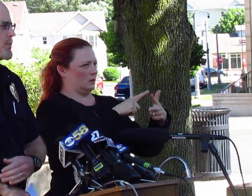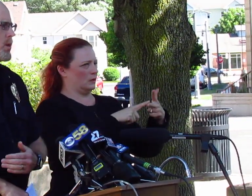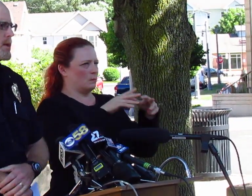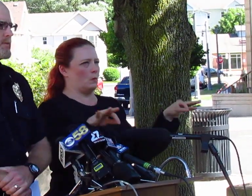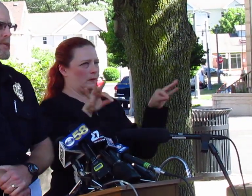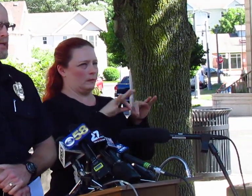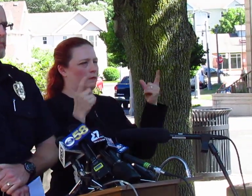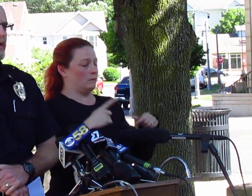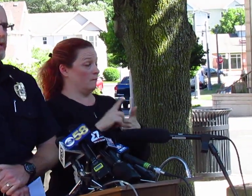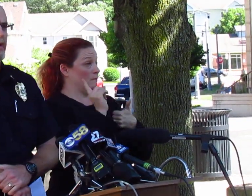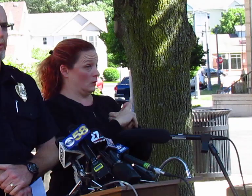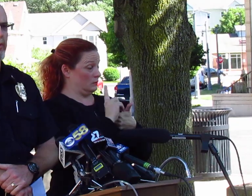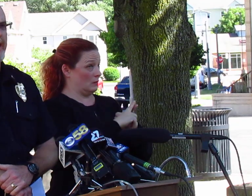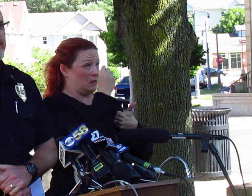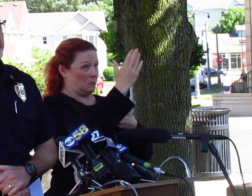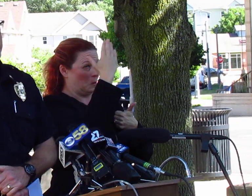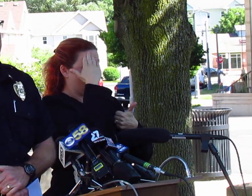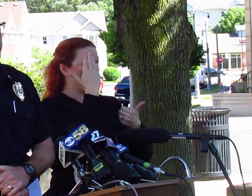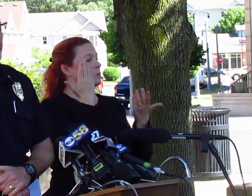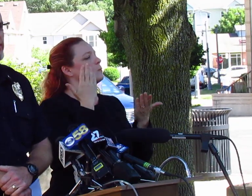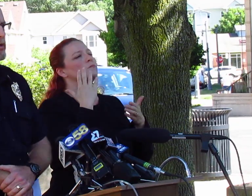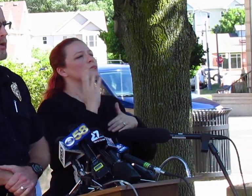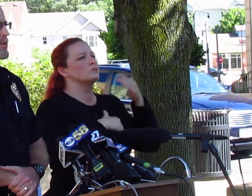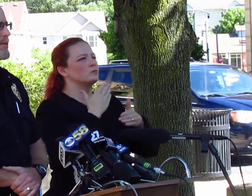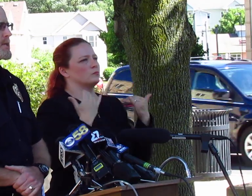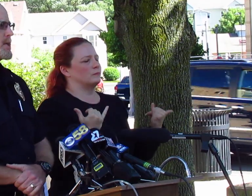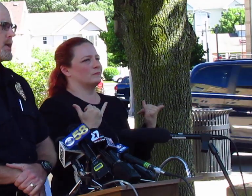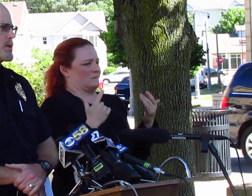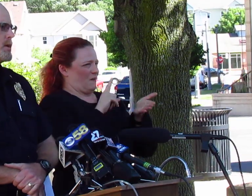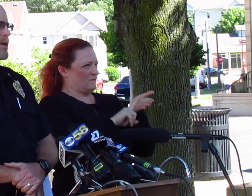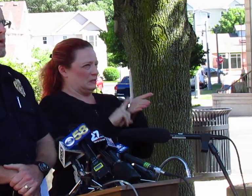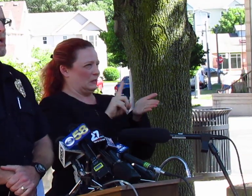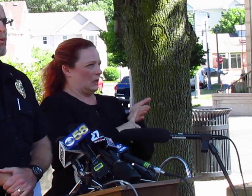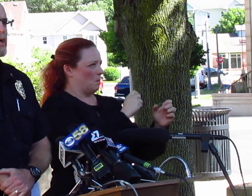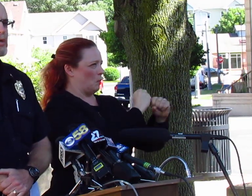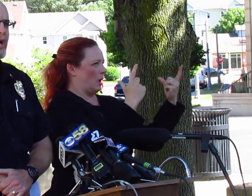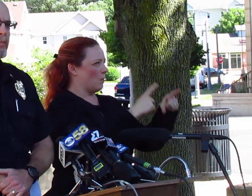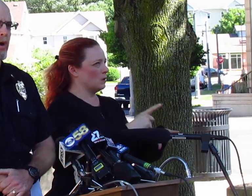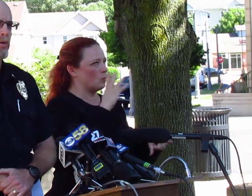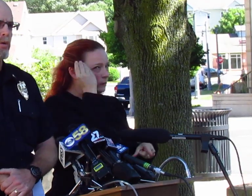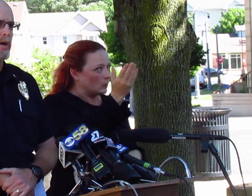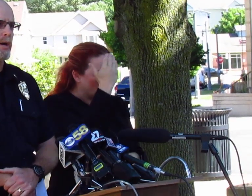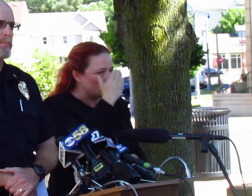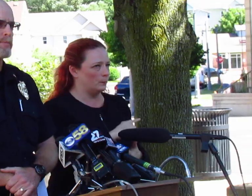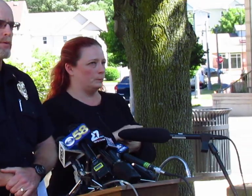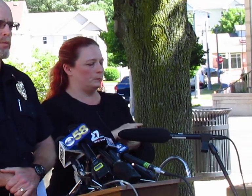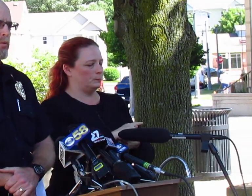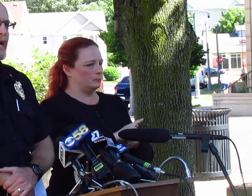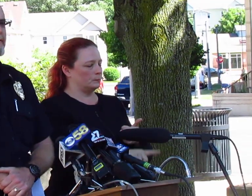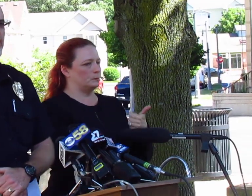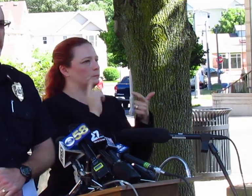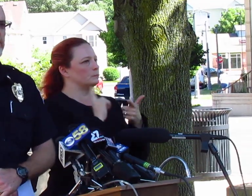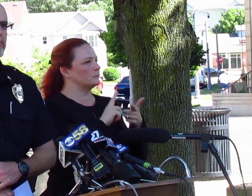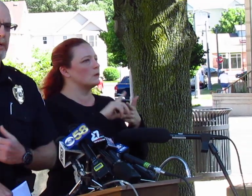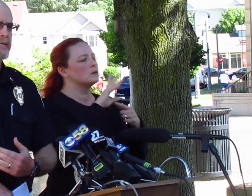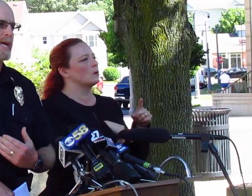on. Number one, I'll give a status update on where we're at right now currently with the investigation. We're going to talk about where we're